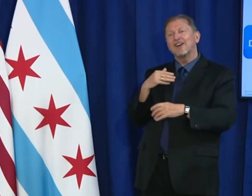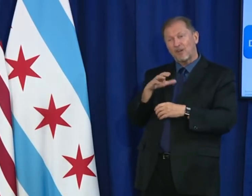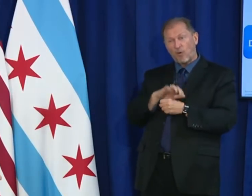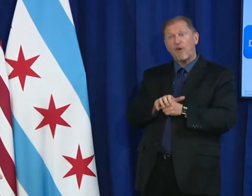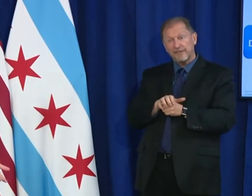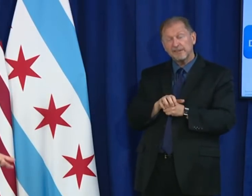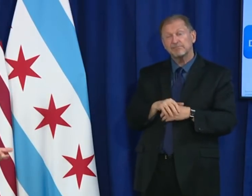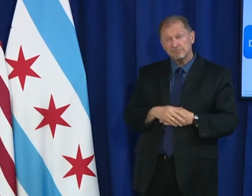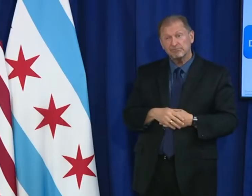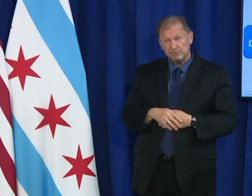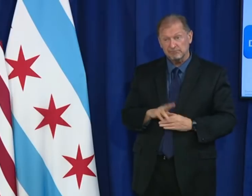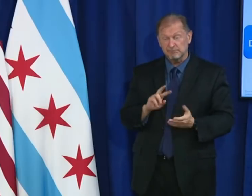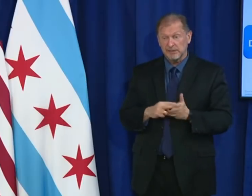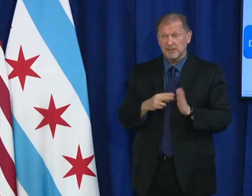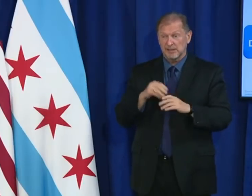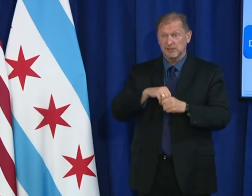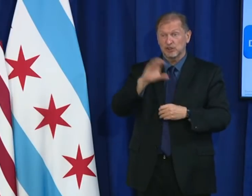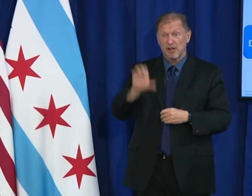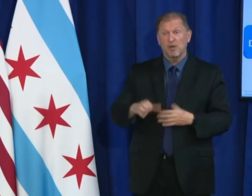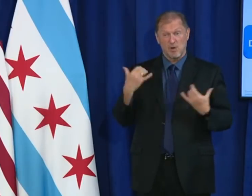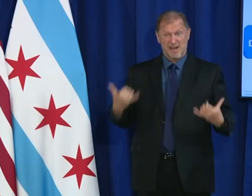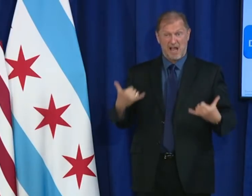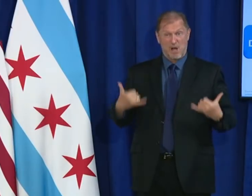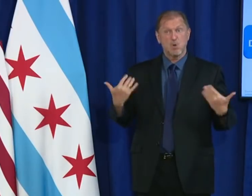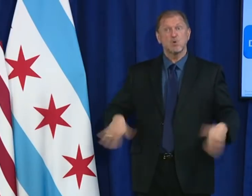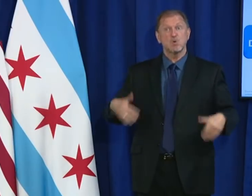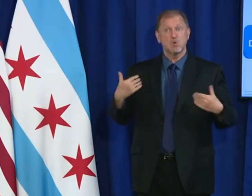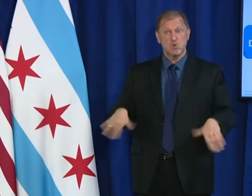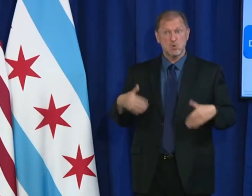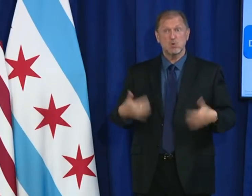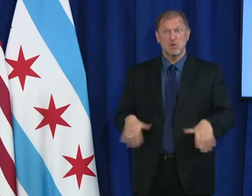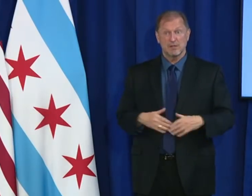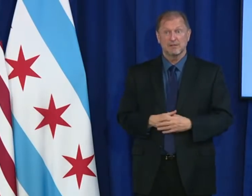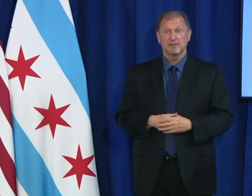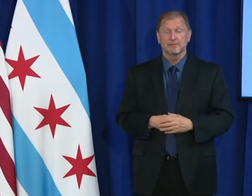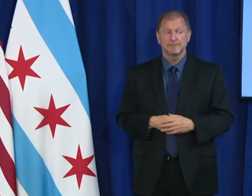on the best scientific estimates. Okay.